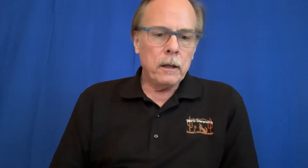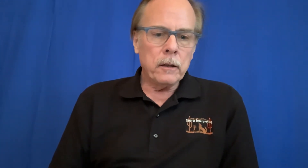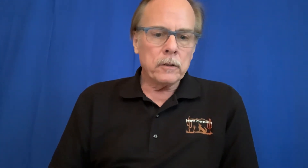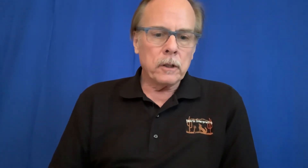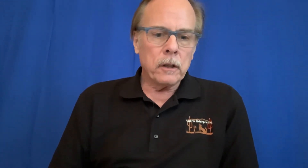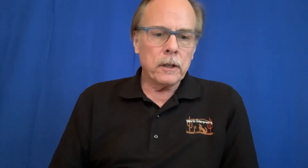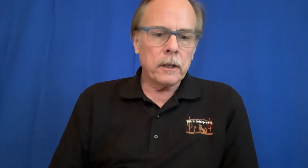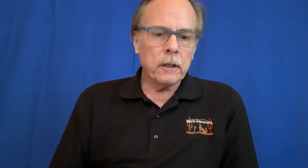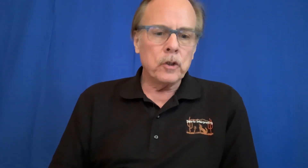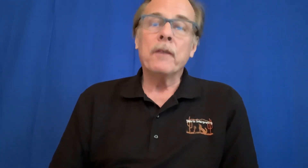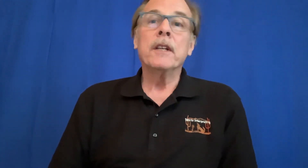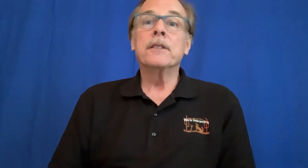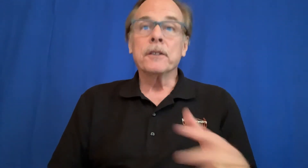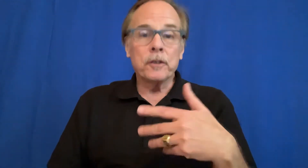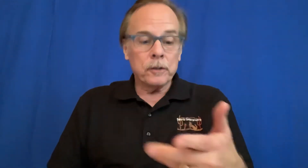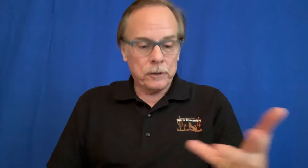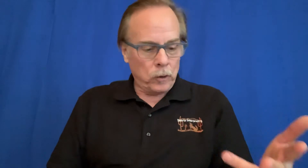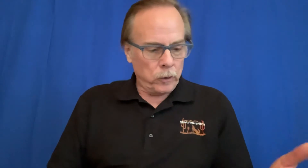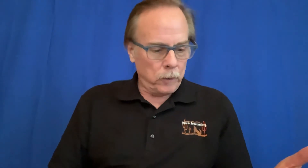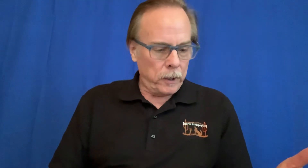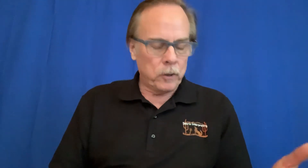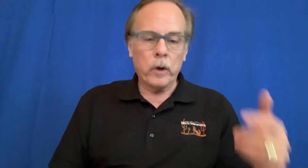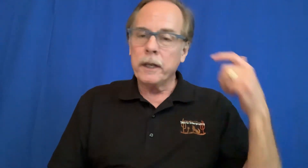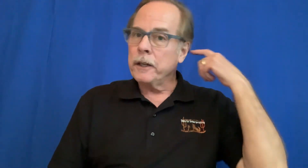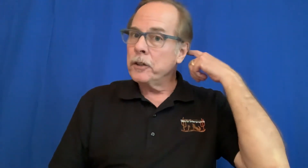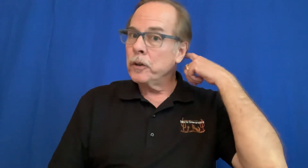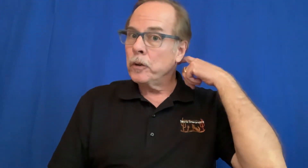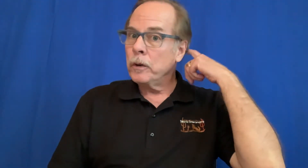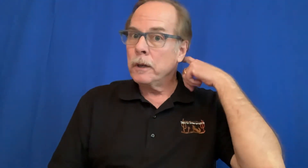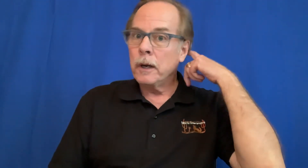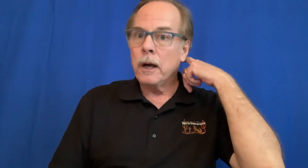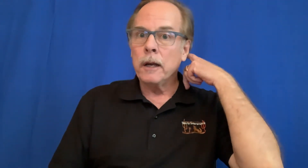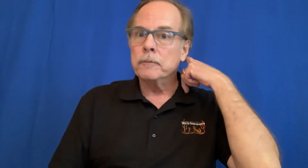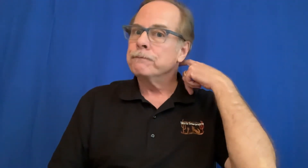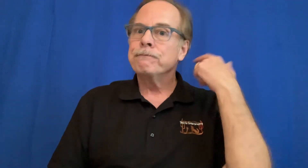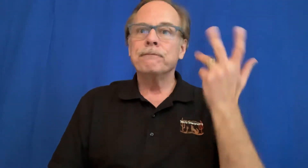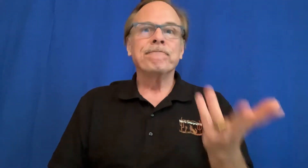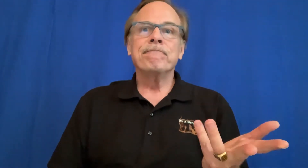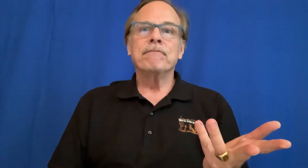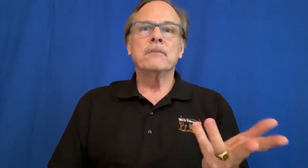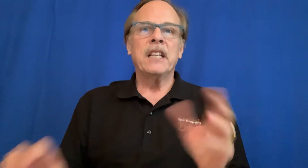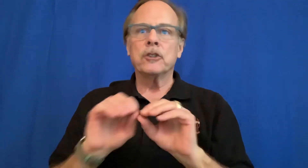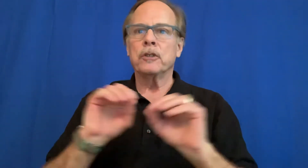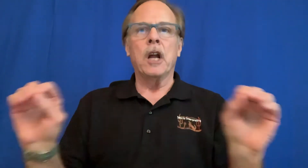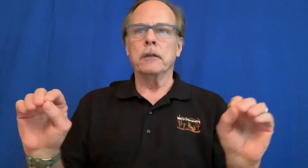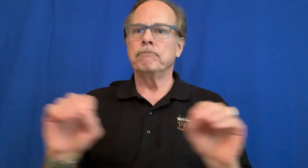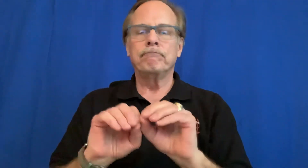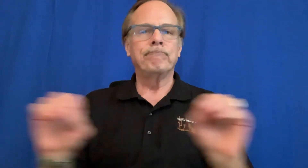There's another thing. Do you have any sisters? Going on to page 182. The answer, none.